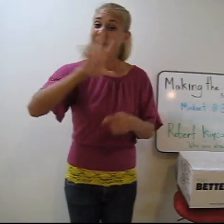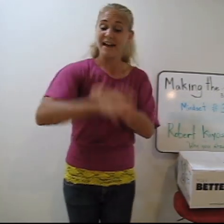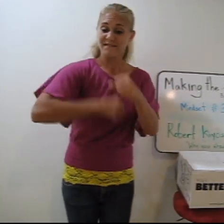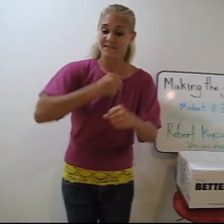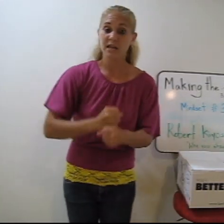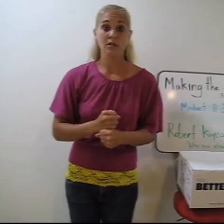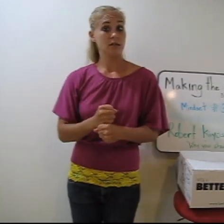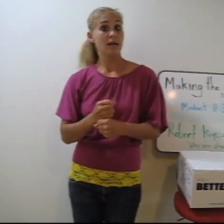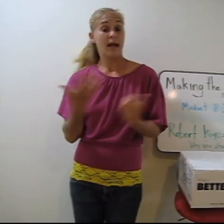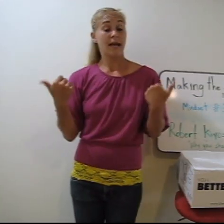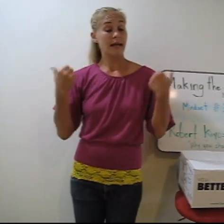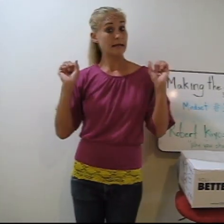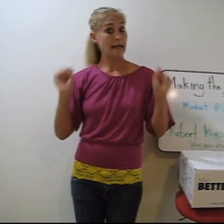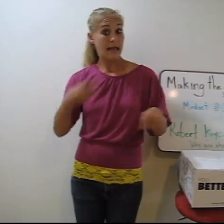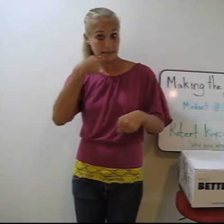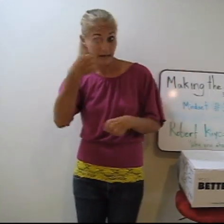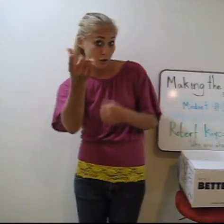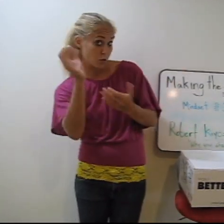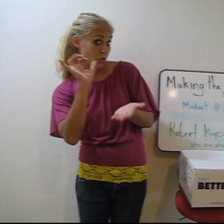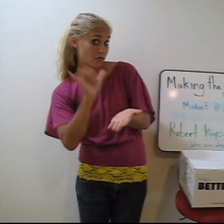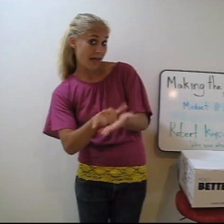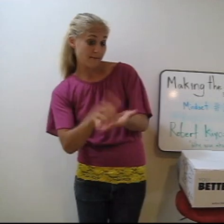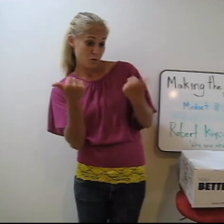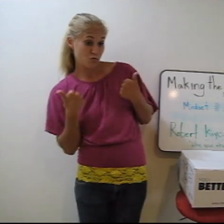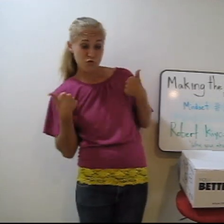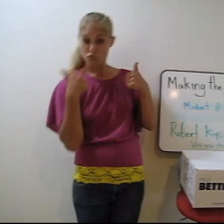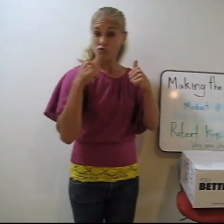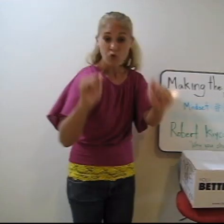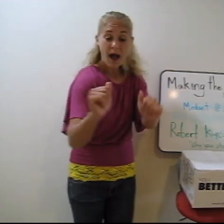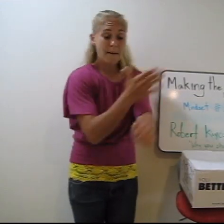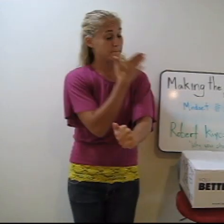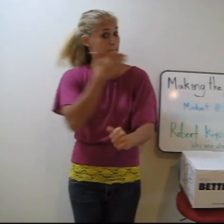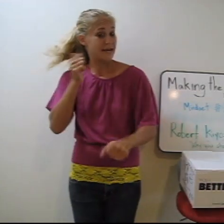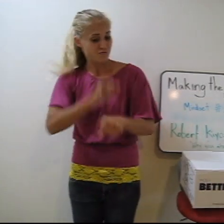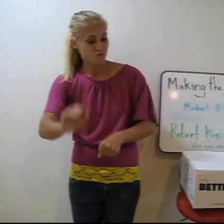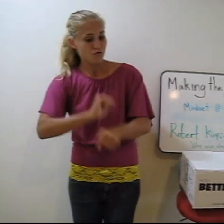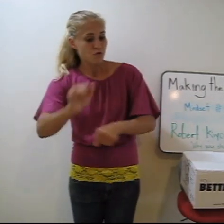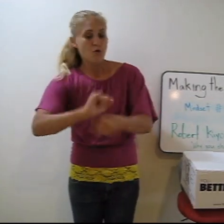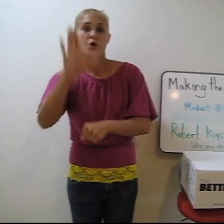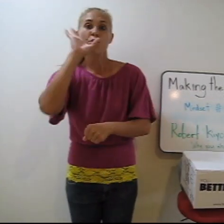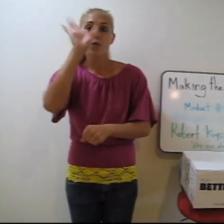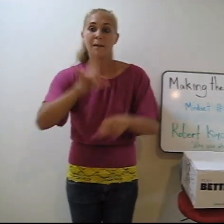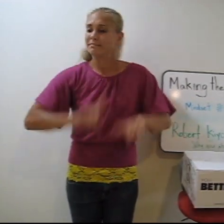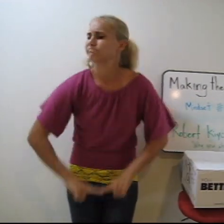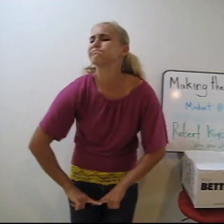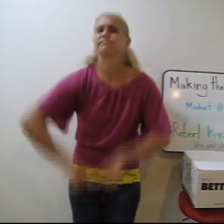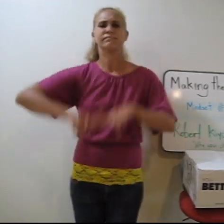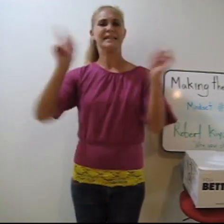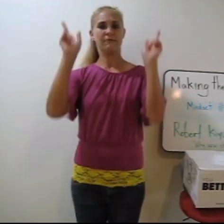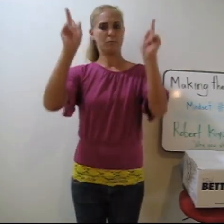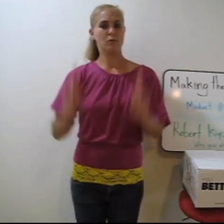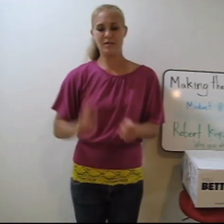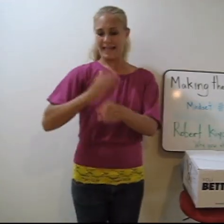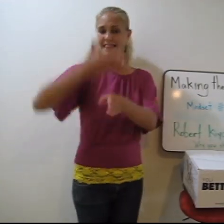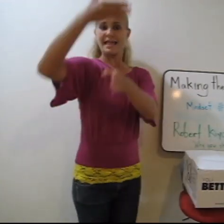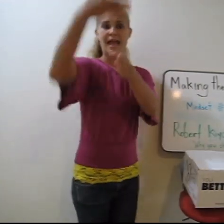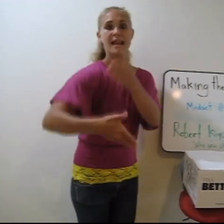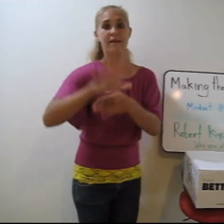assure you that if you do, and you give it your best for 5 years, you'll be a completely different human being at the end of the period.